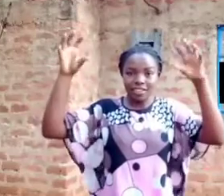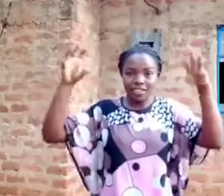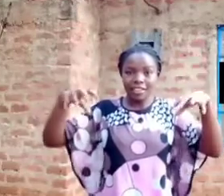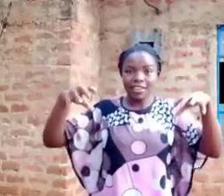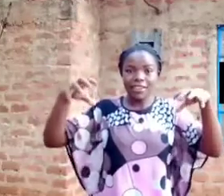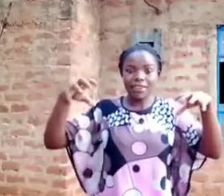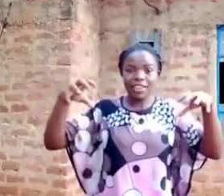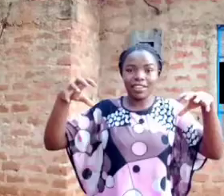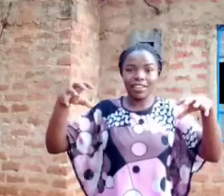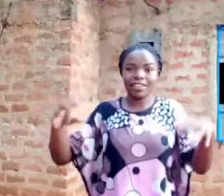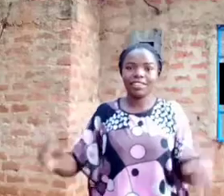rain.